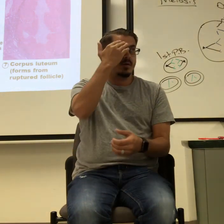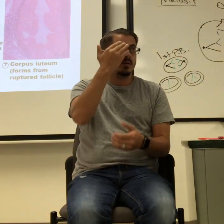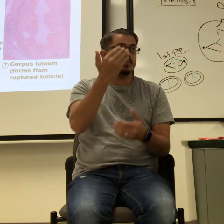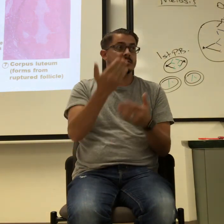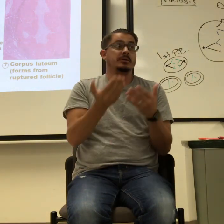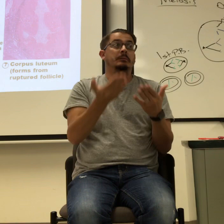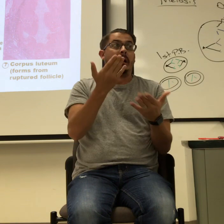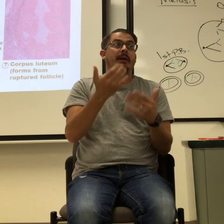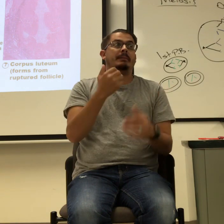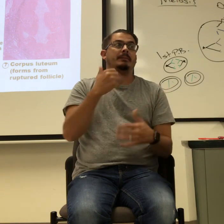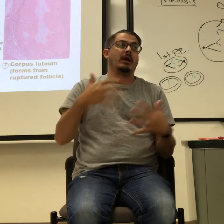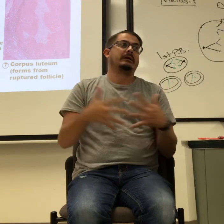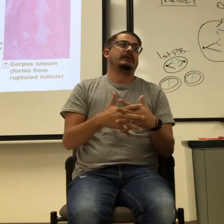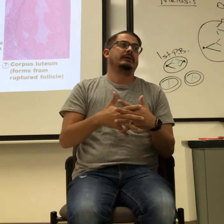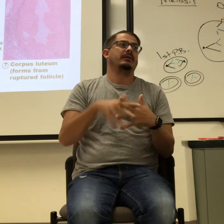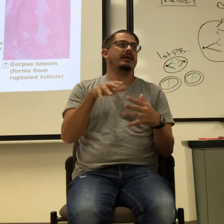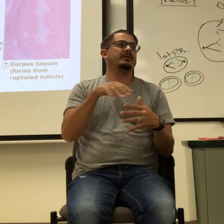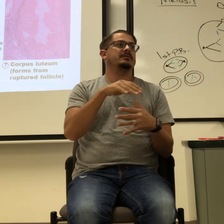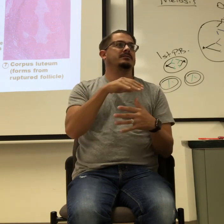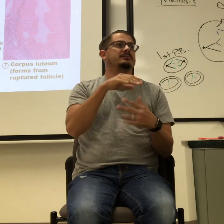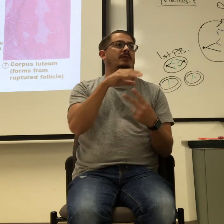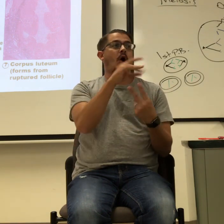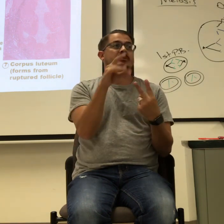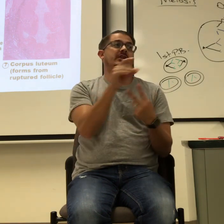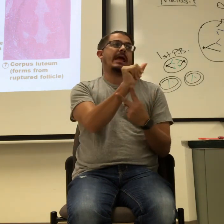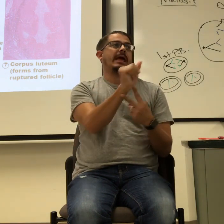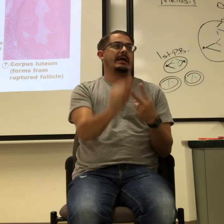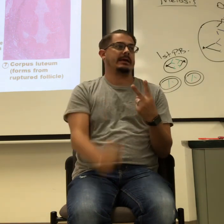pregnant. So that's option A. I'll